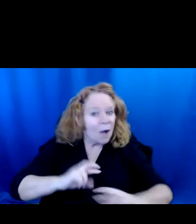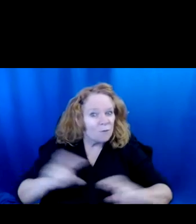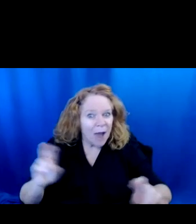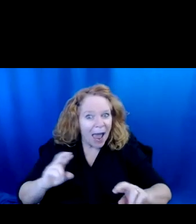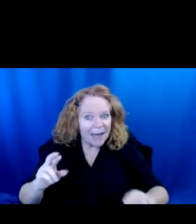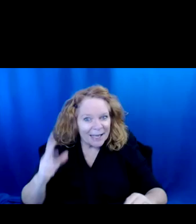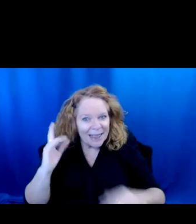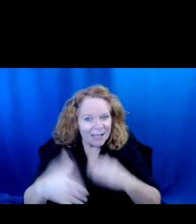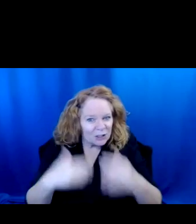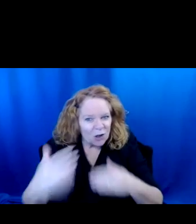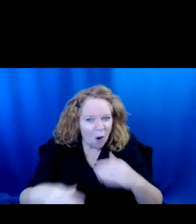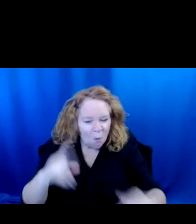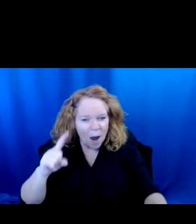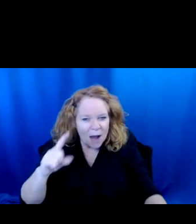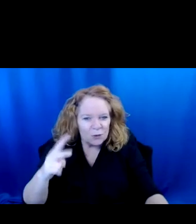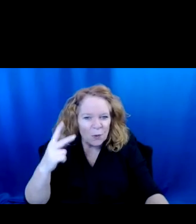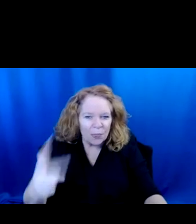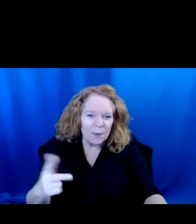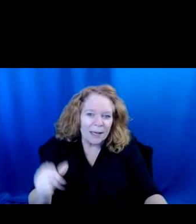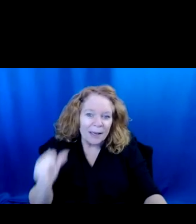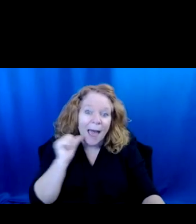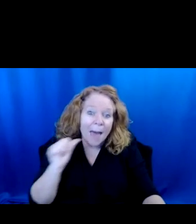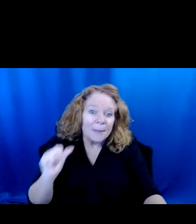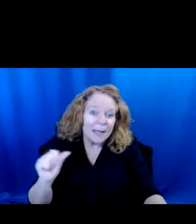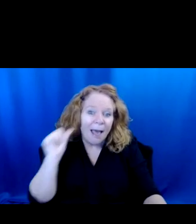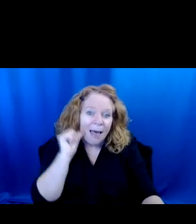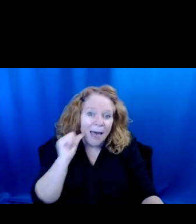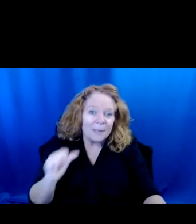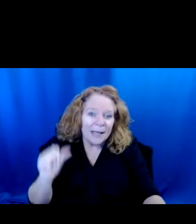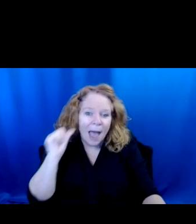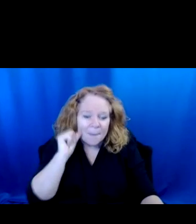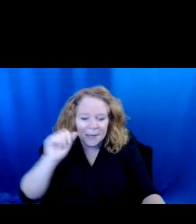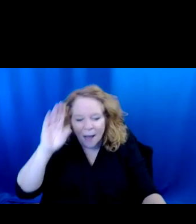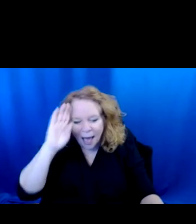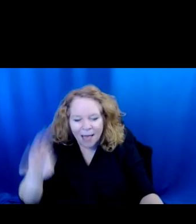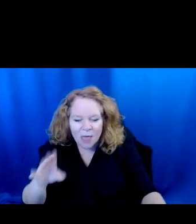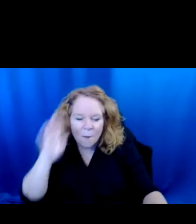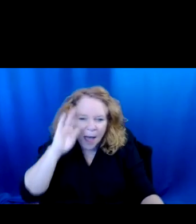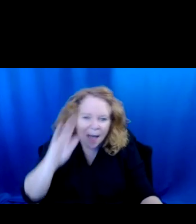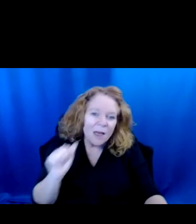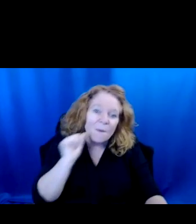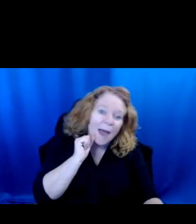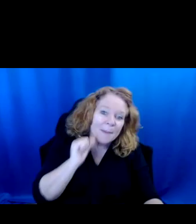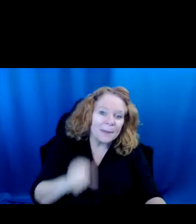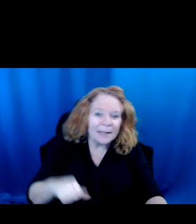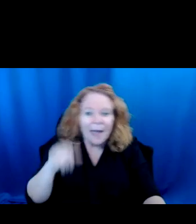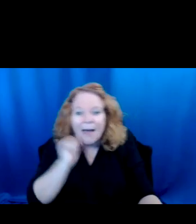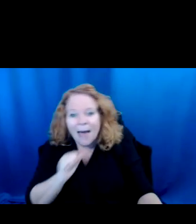Abigail, hello,